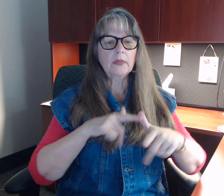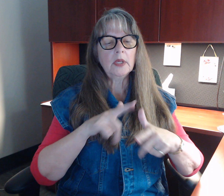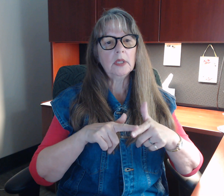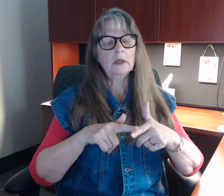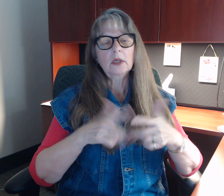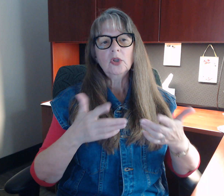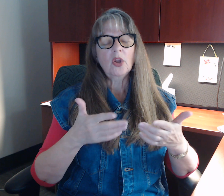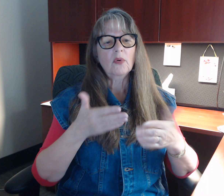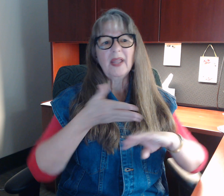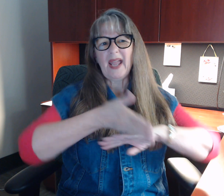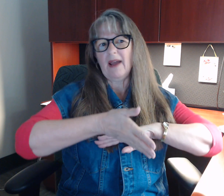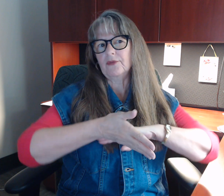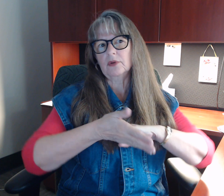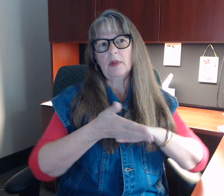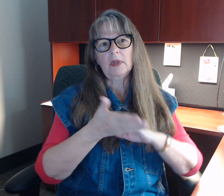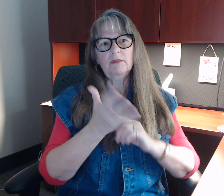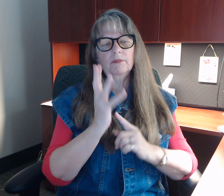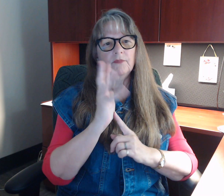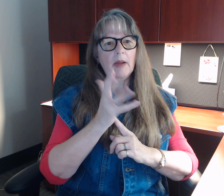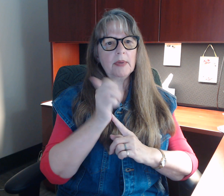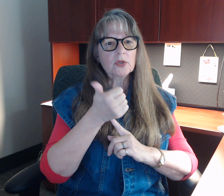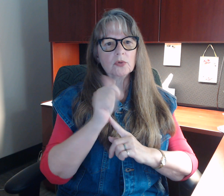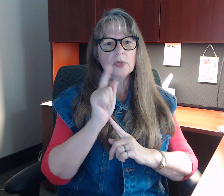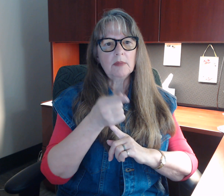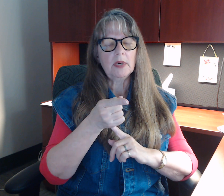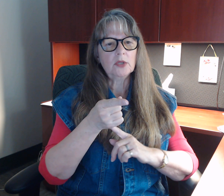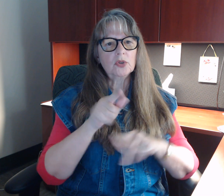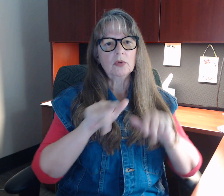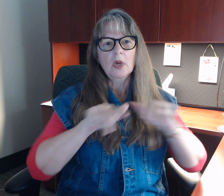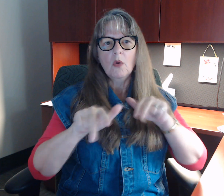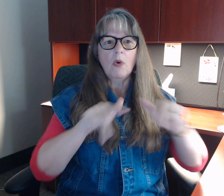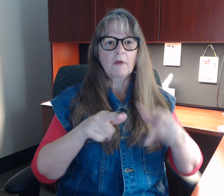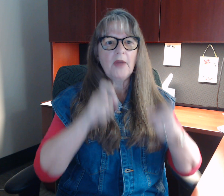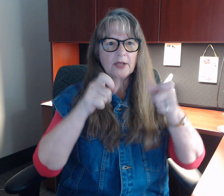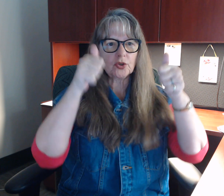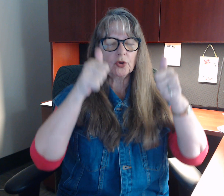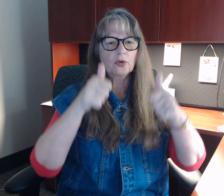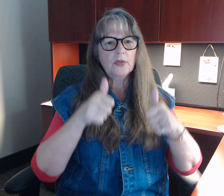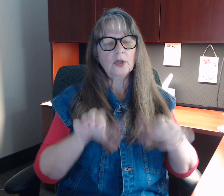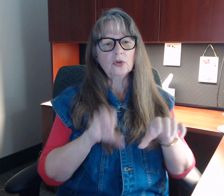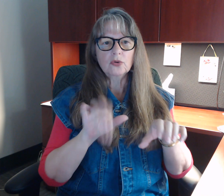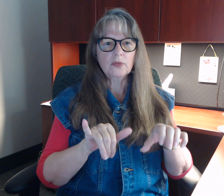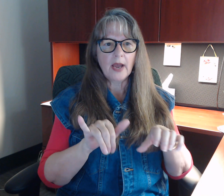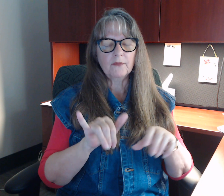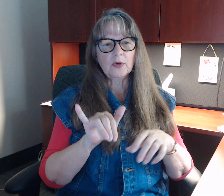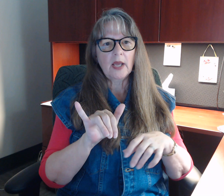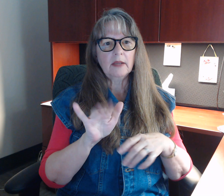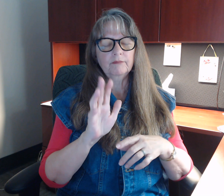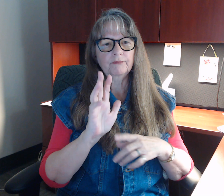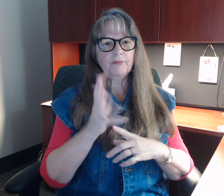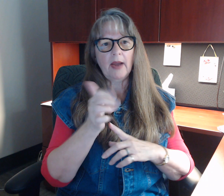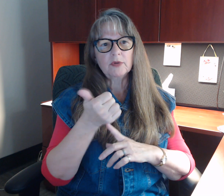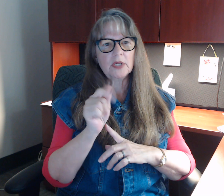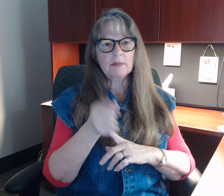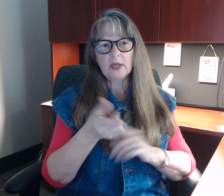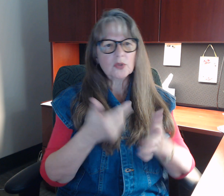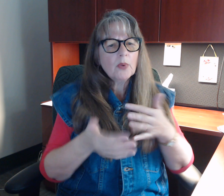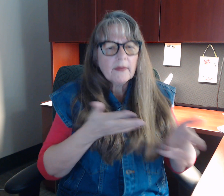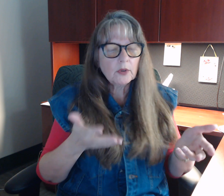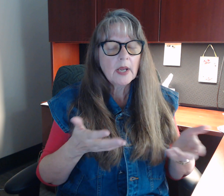then like after maybe 5 minutes or 10 minutes you walk faster, and then you do that for like 5 or 10 minutes or whatever, and